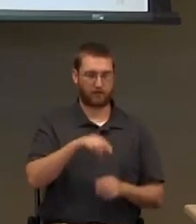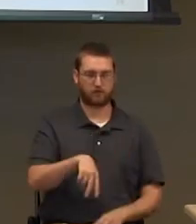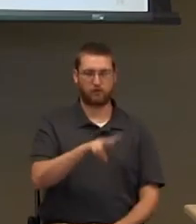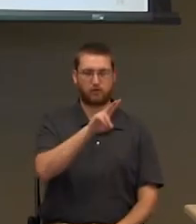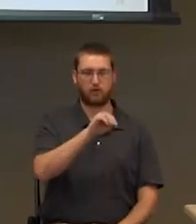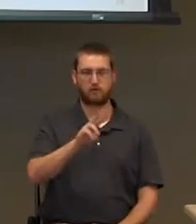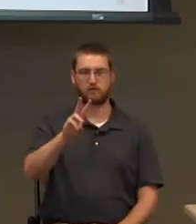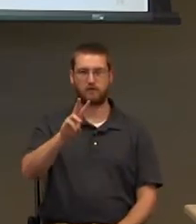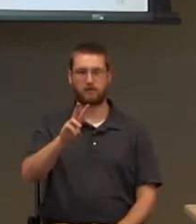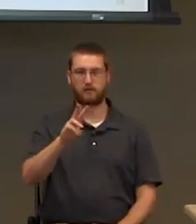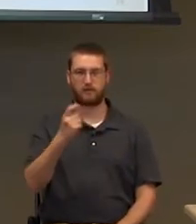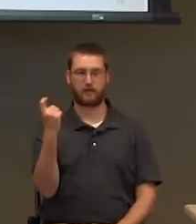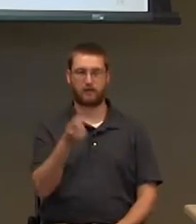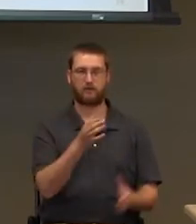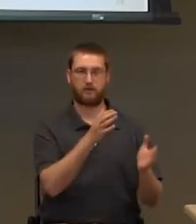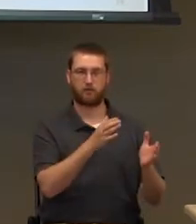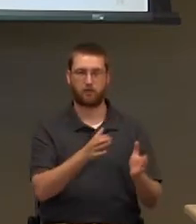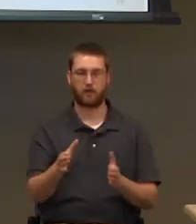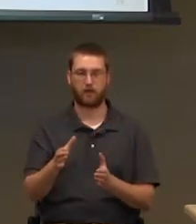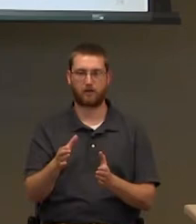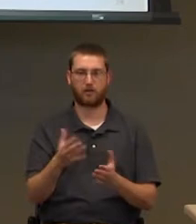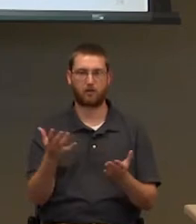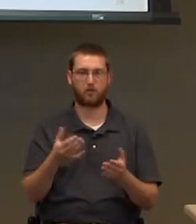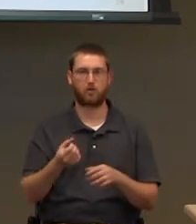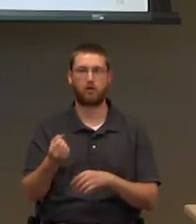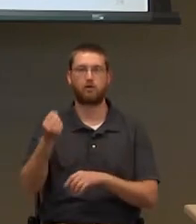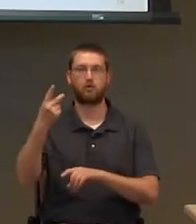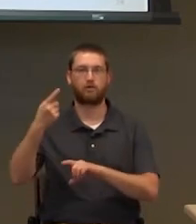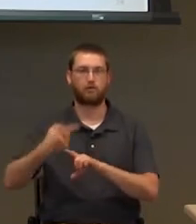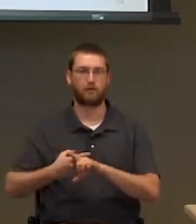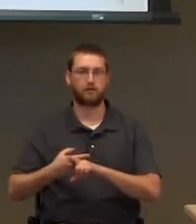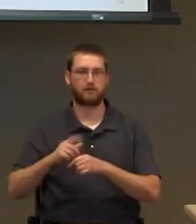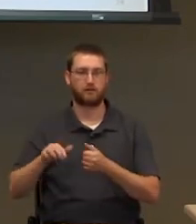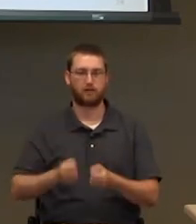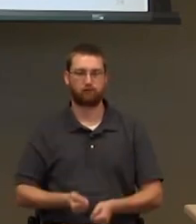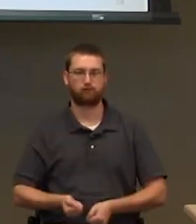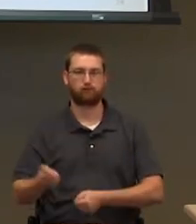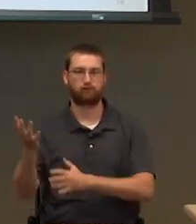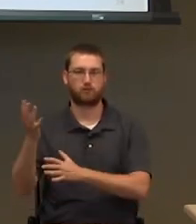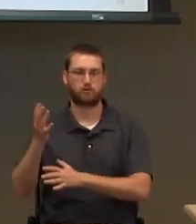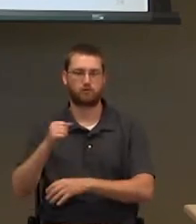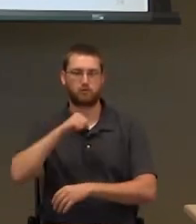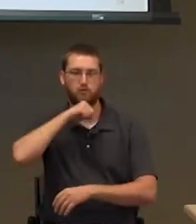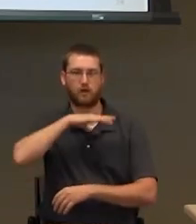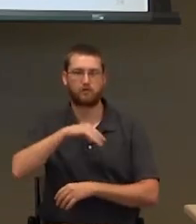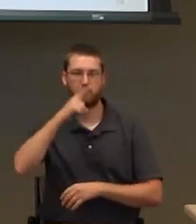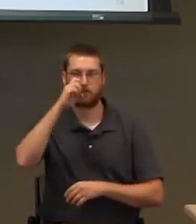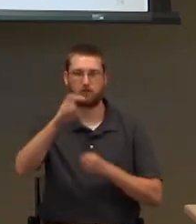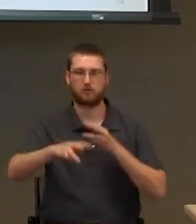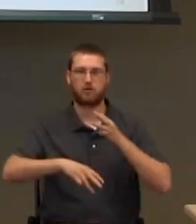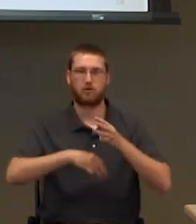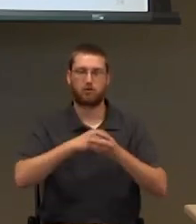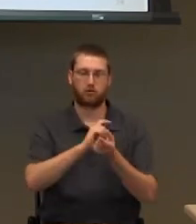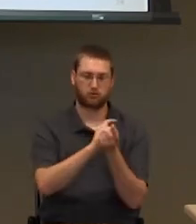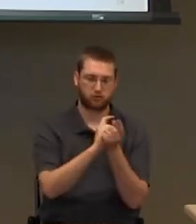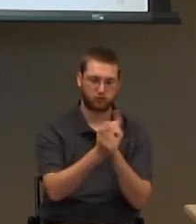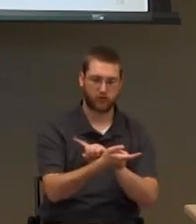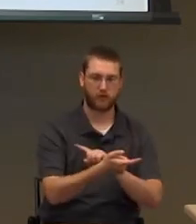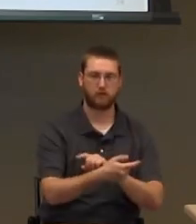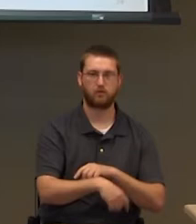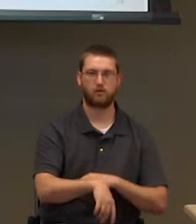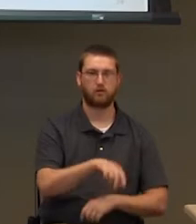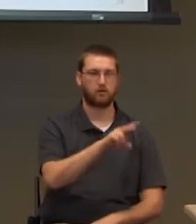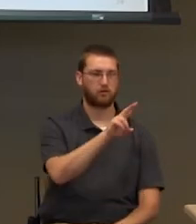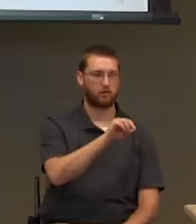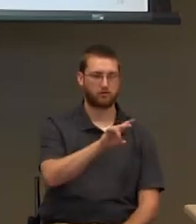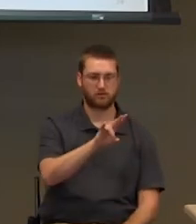life of the plan I would have done for you would have been about 12 months, and then it would have been complete garbage, because the world had changed between the beginning of